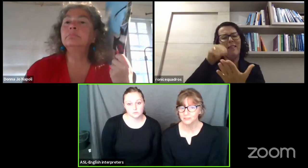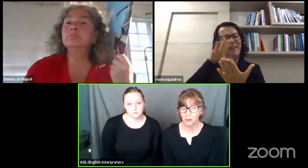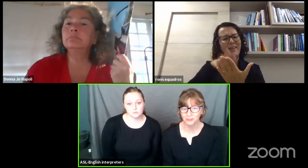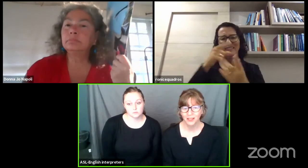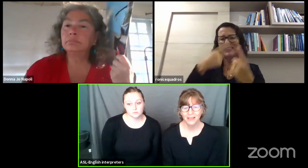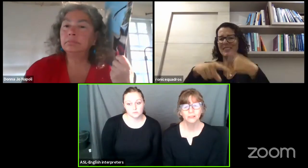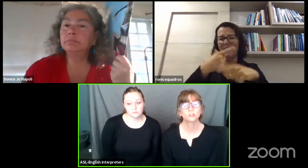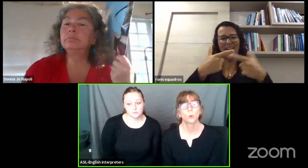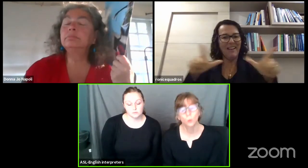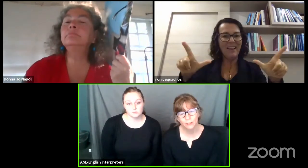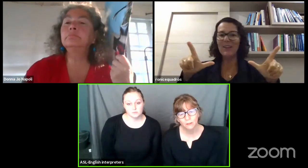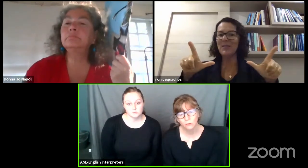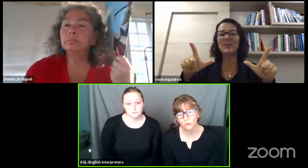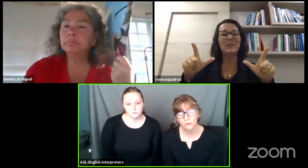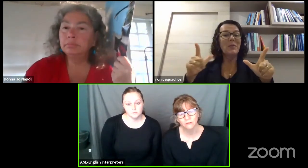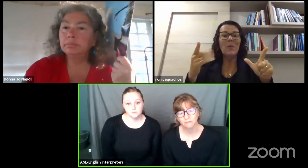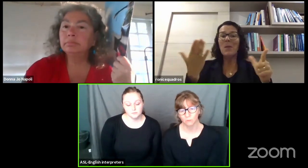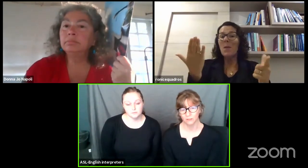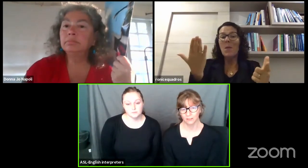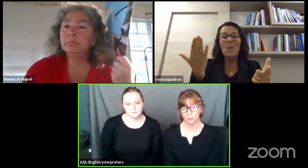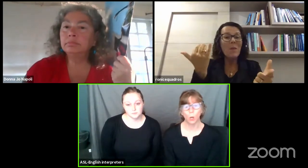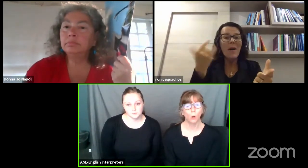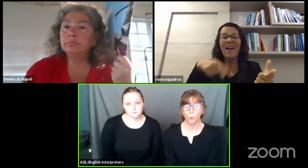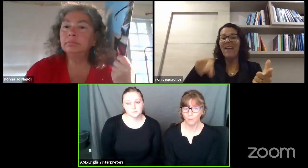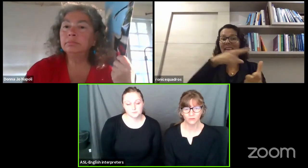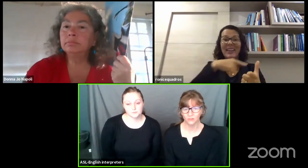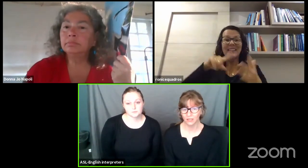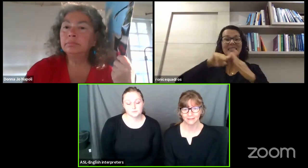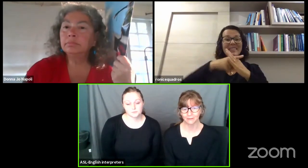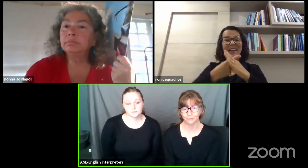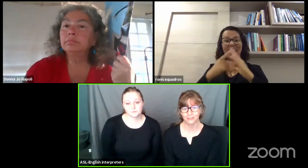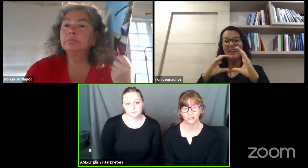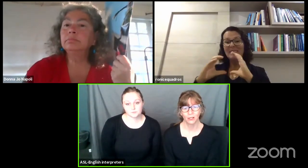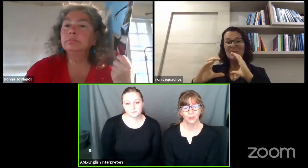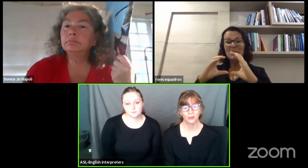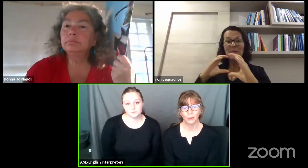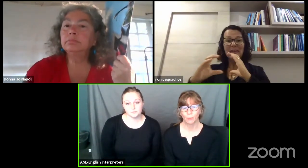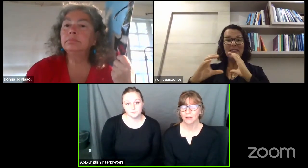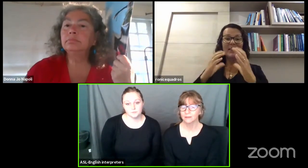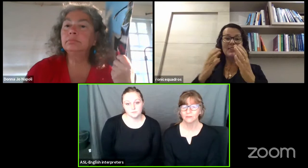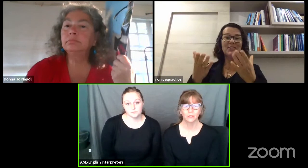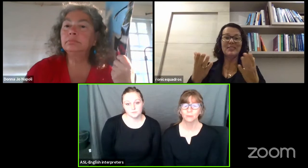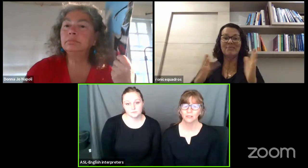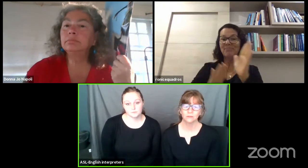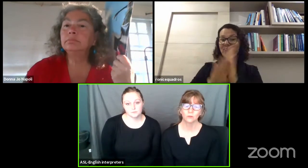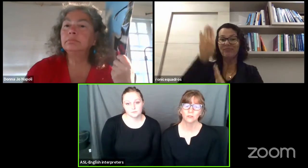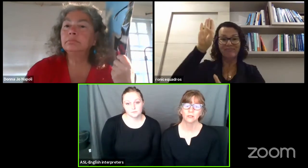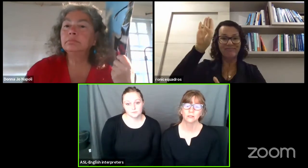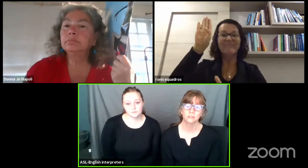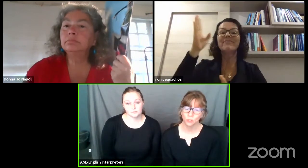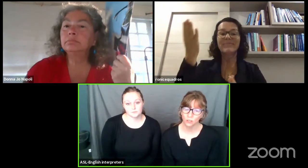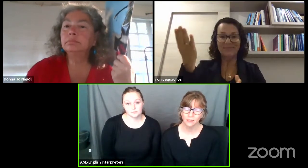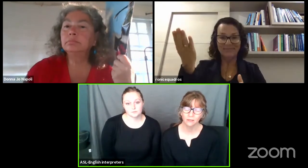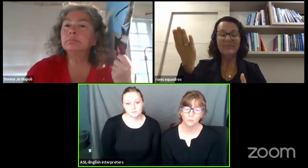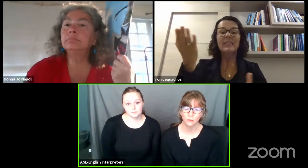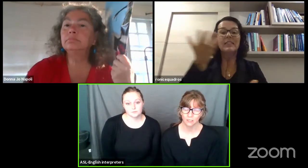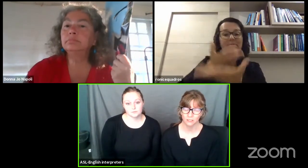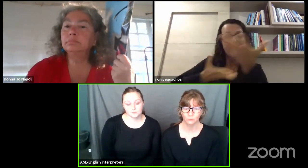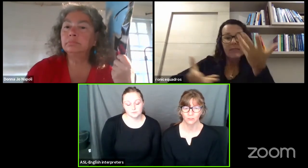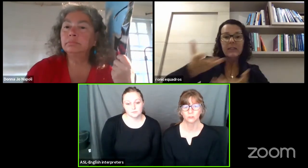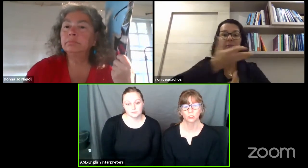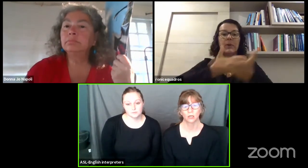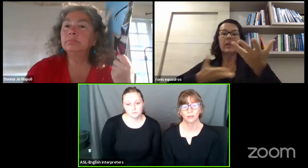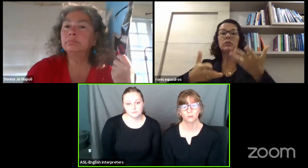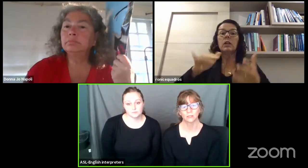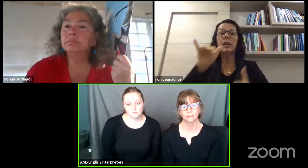about deaf adults. It's so critical that the family know about sign language, right at the very beginning, so that they can start that